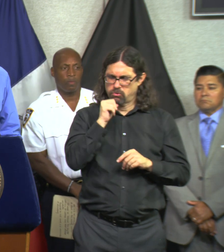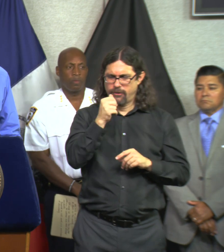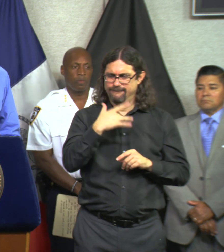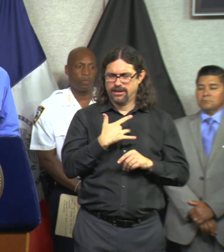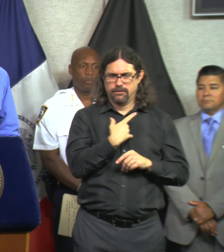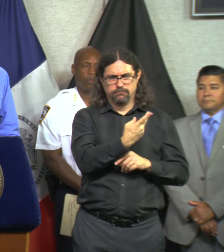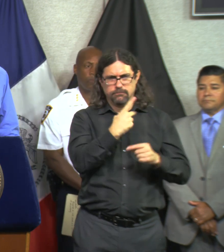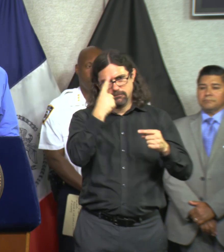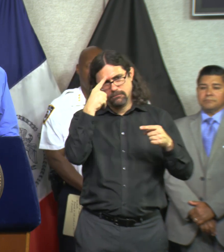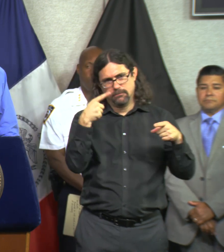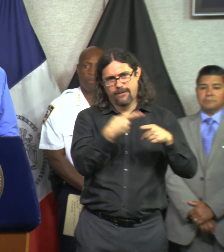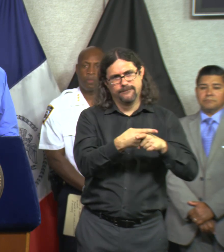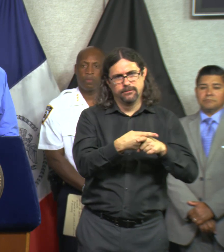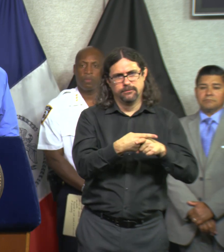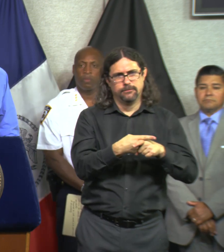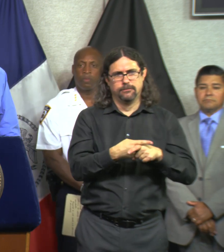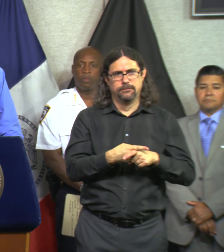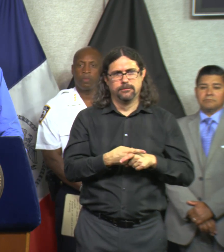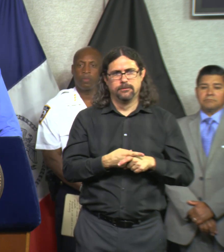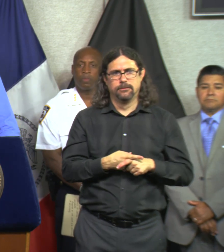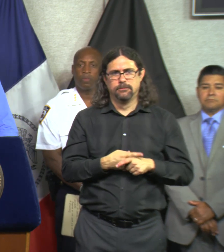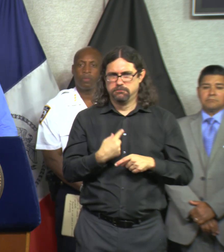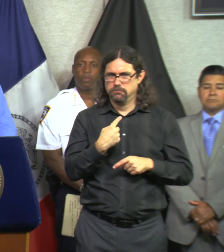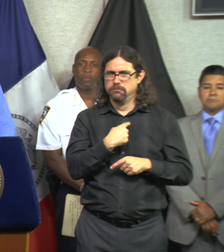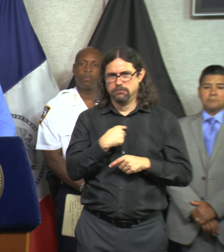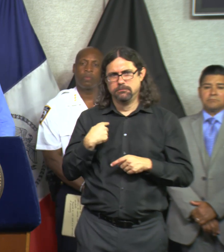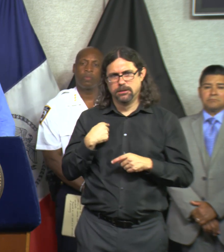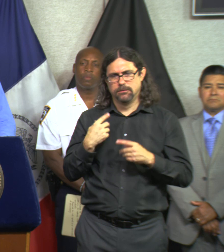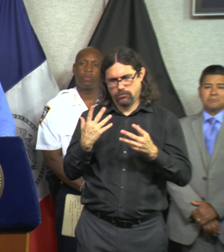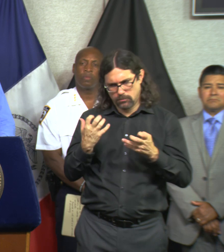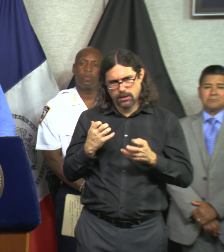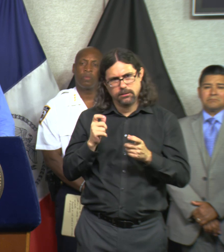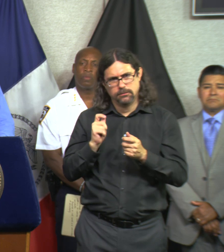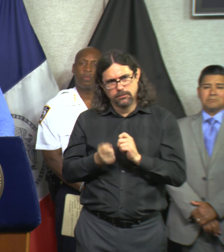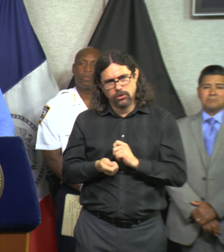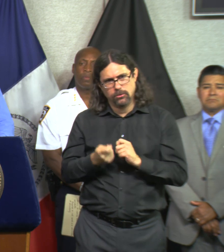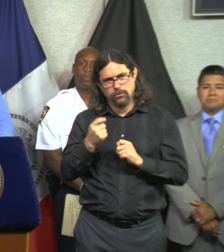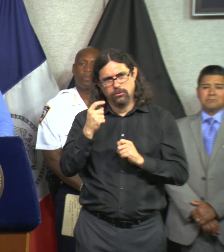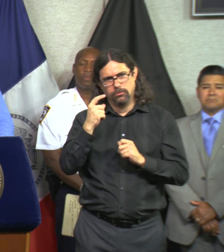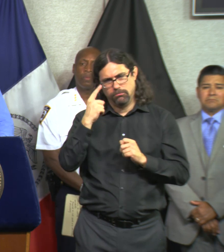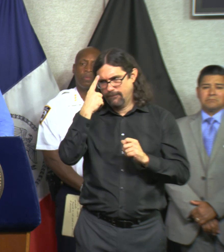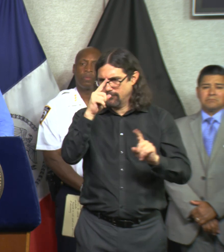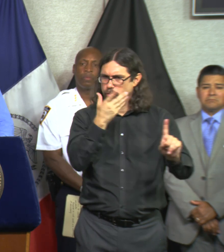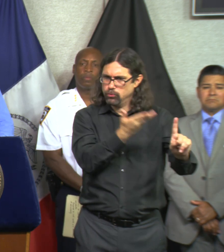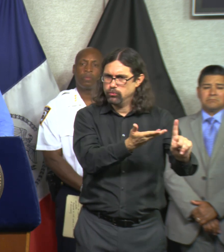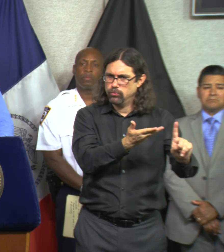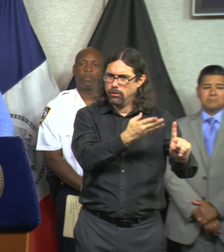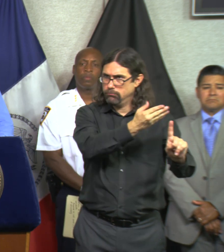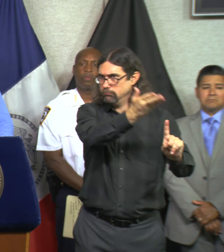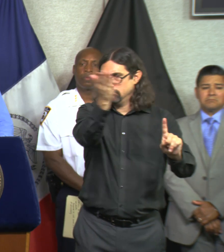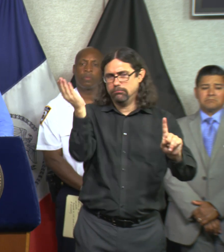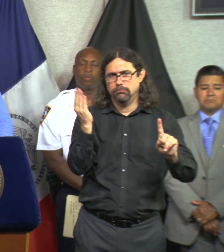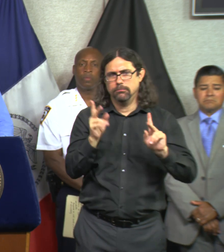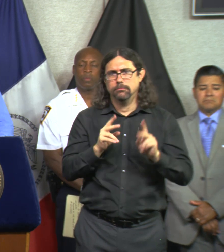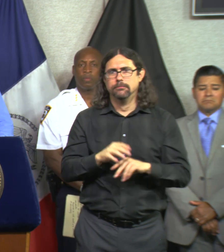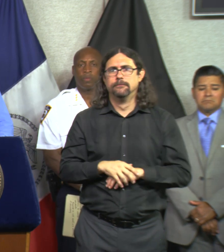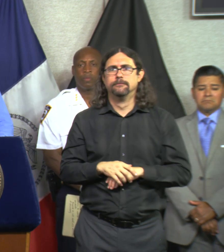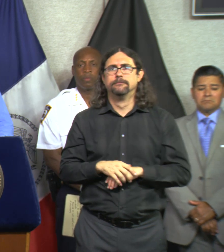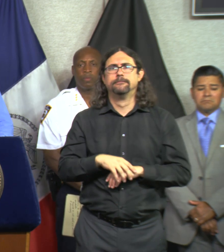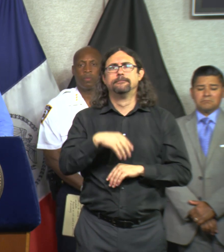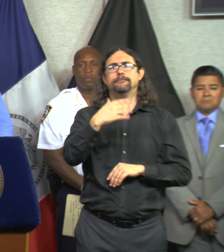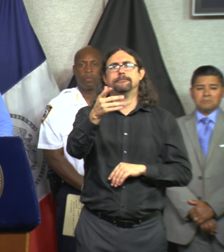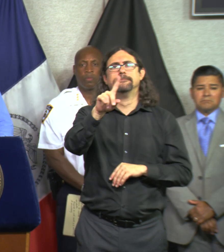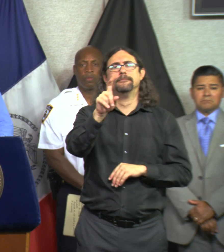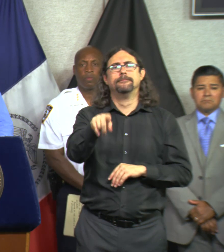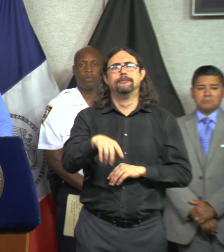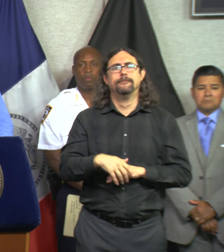continuing to make change. Yeah. In terms of the future of Officer Pantaleo, obviously they made the case that you are Commissioner O'Neill's